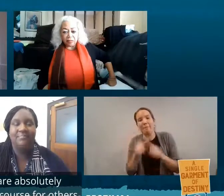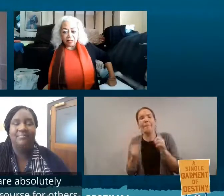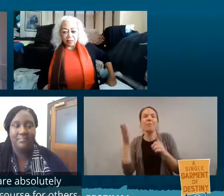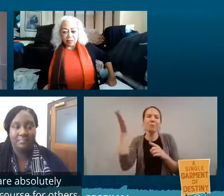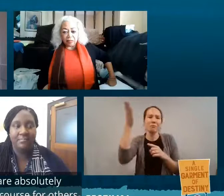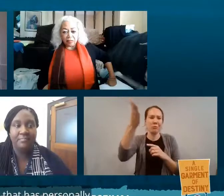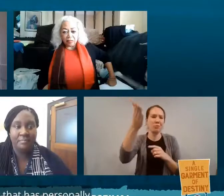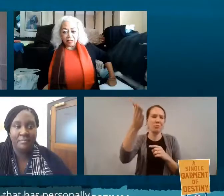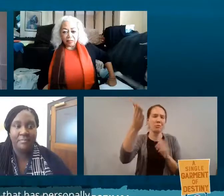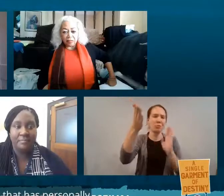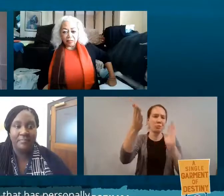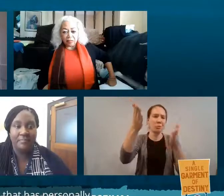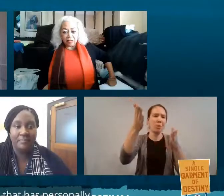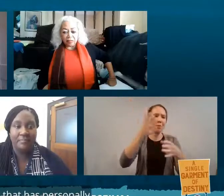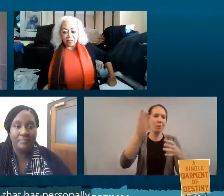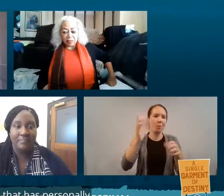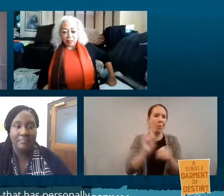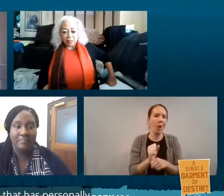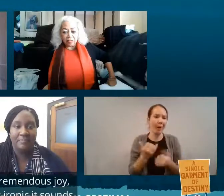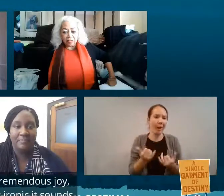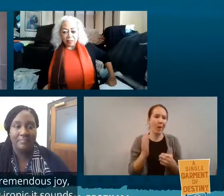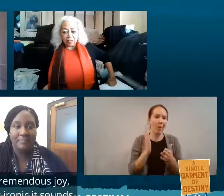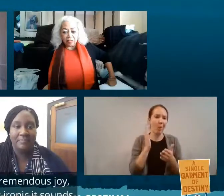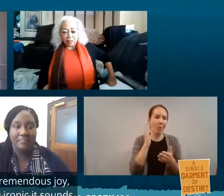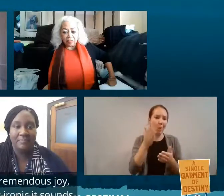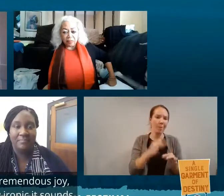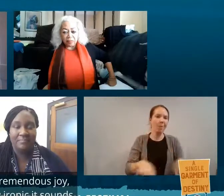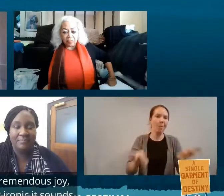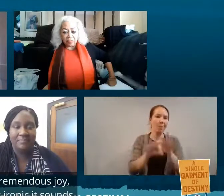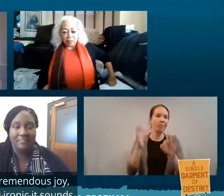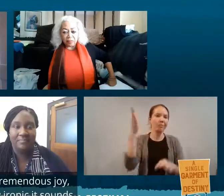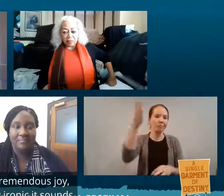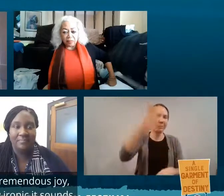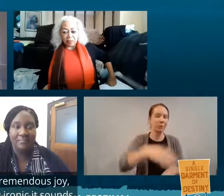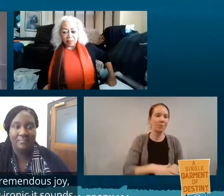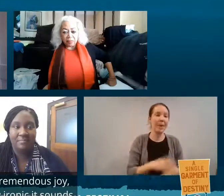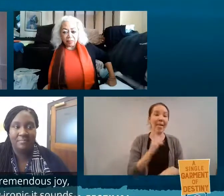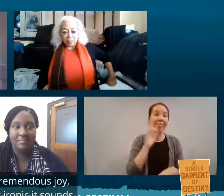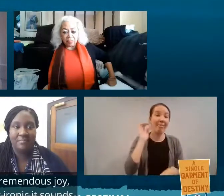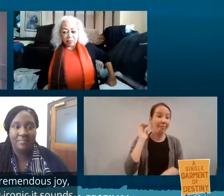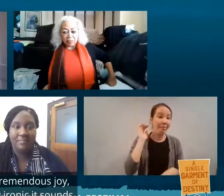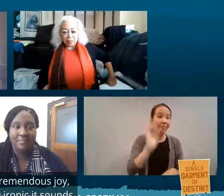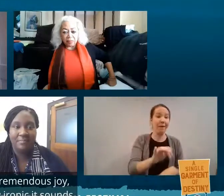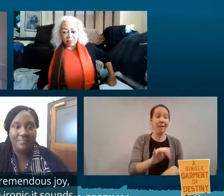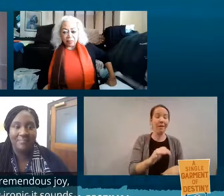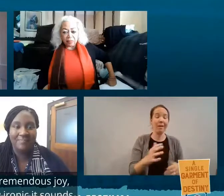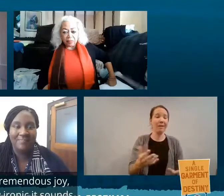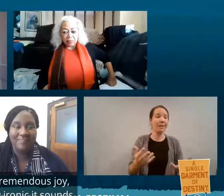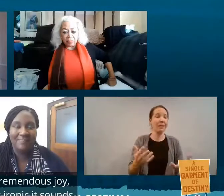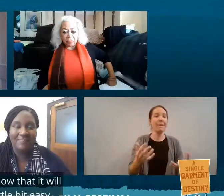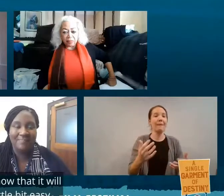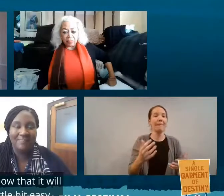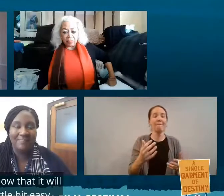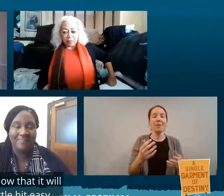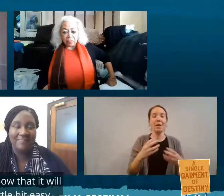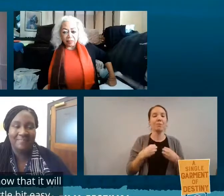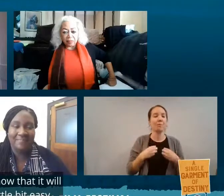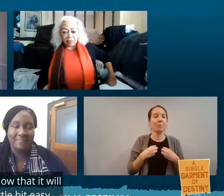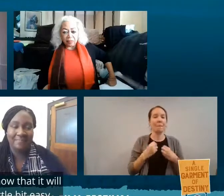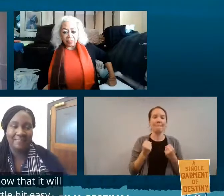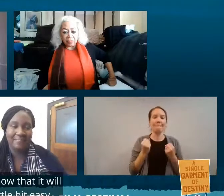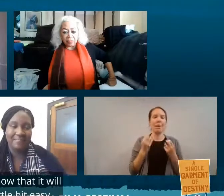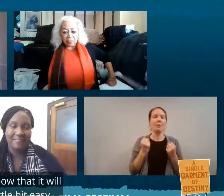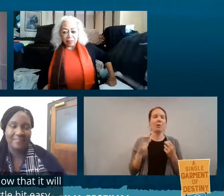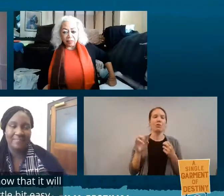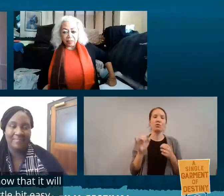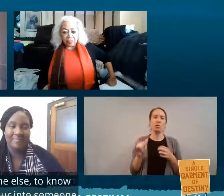for others. And I think that that has personally given me tremendous joy, despite how ironic it sounds, but to know that